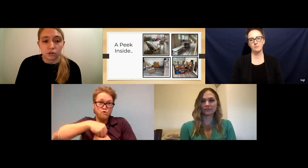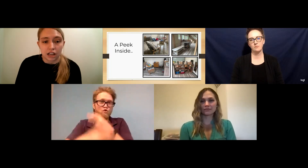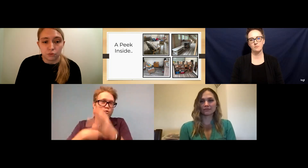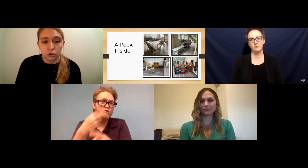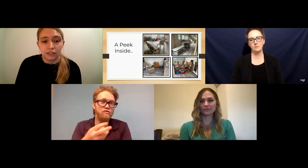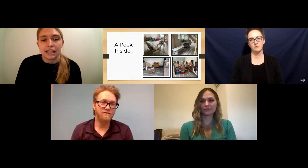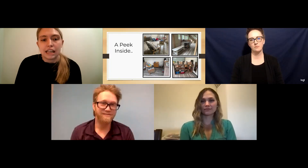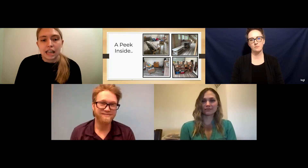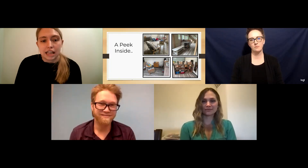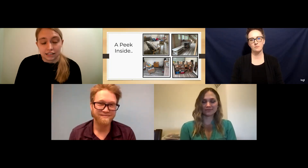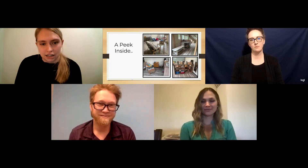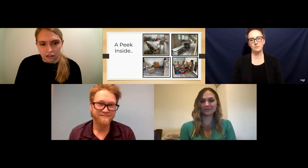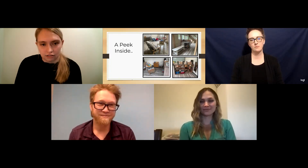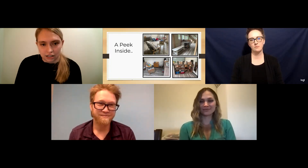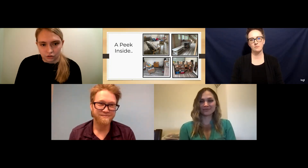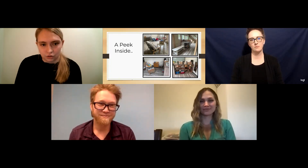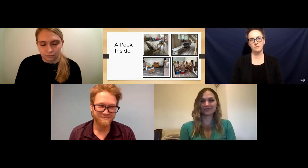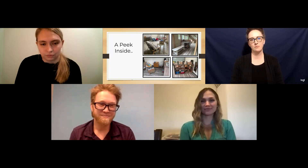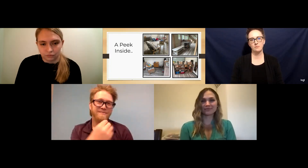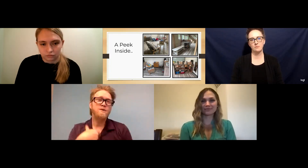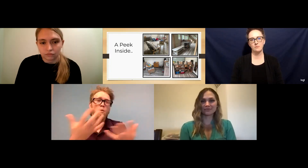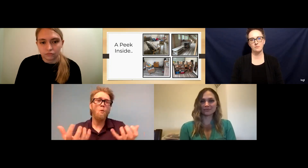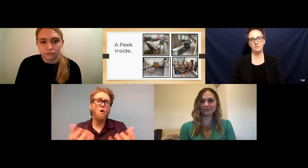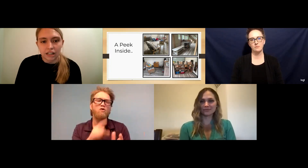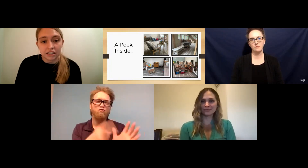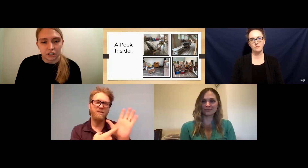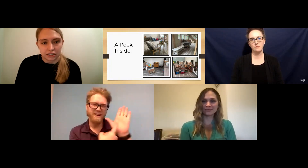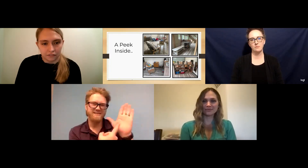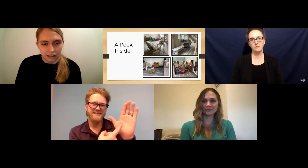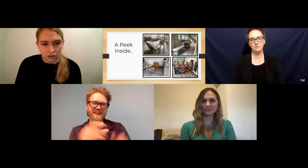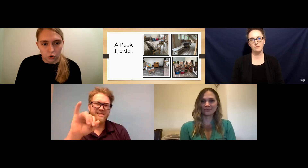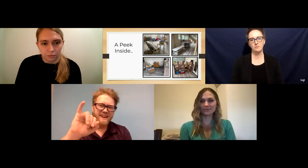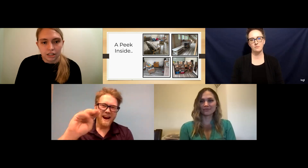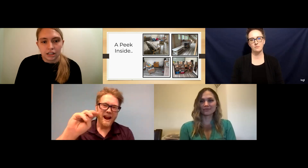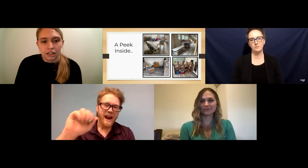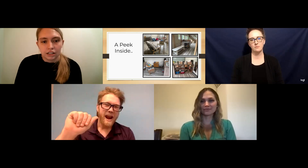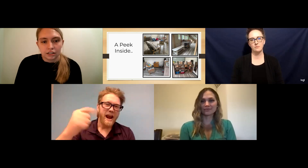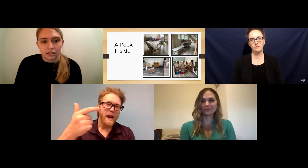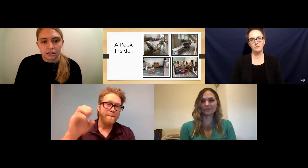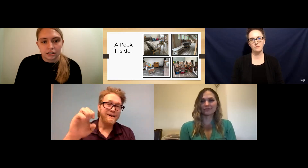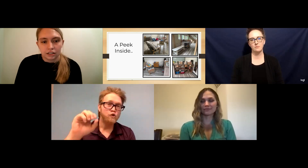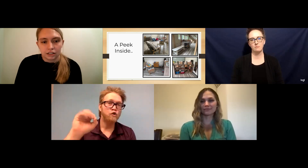the outside world inside our classroom and for it to feel like home.